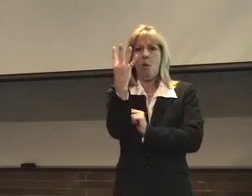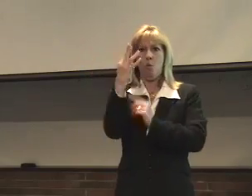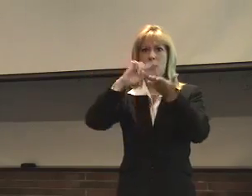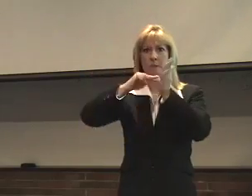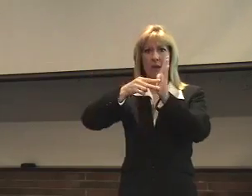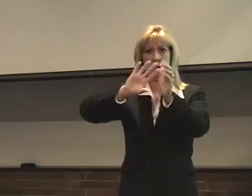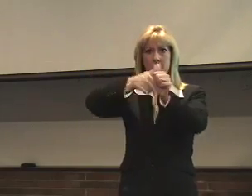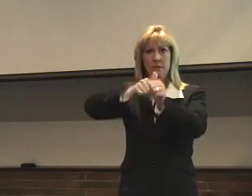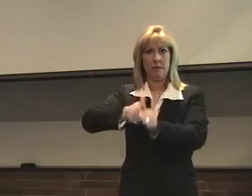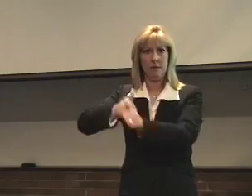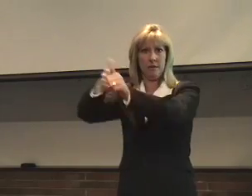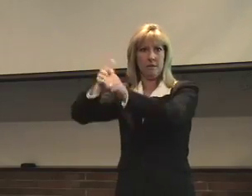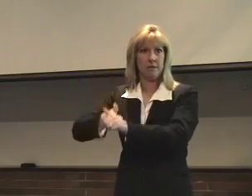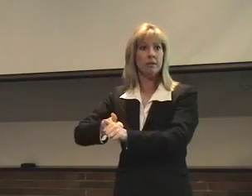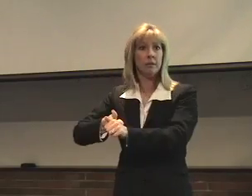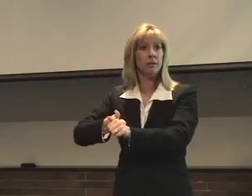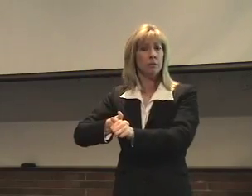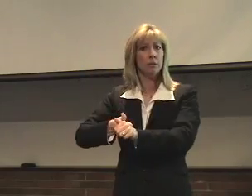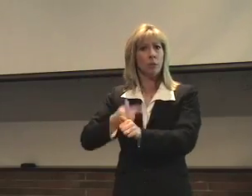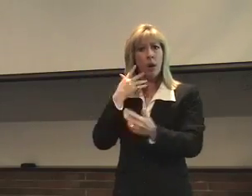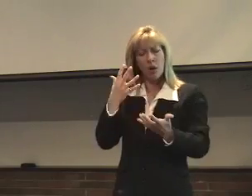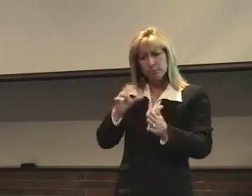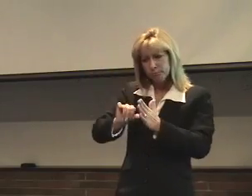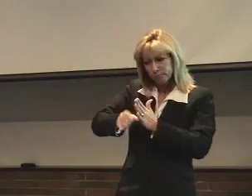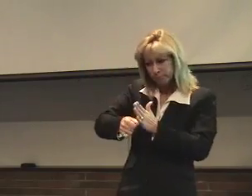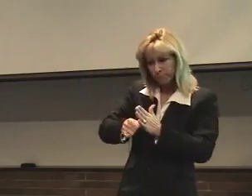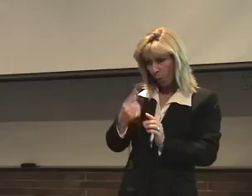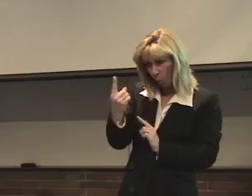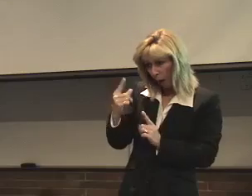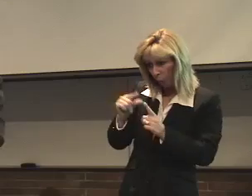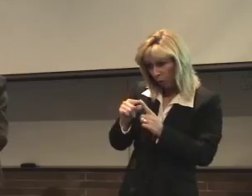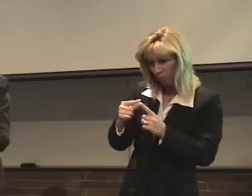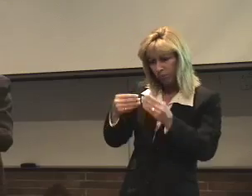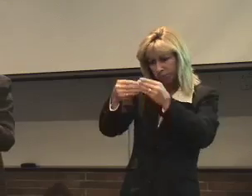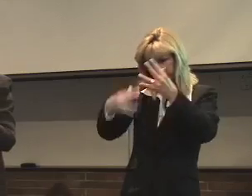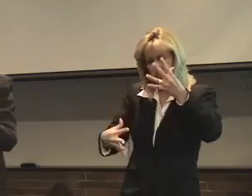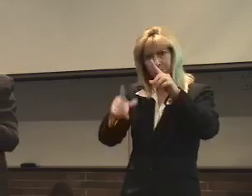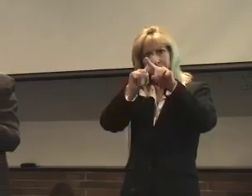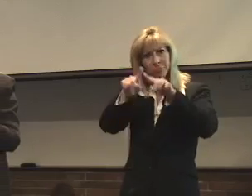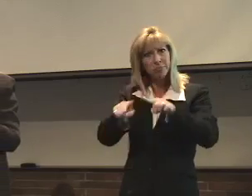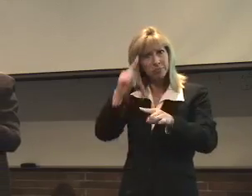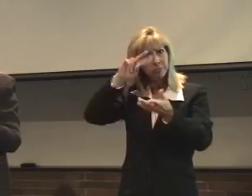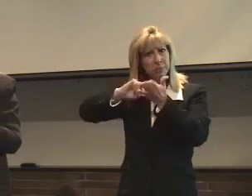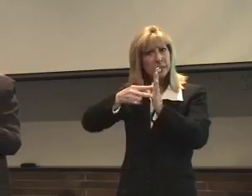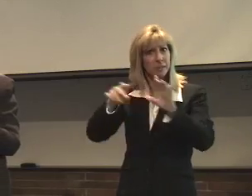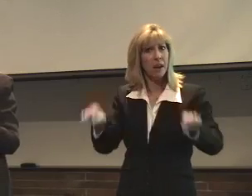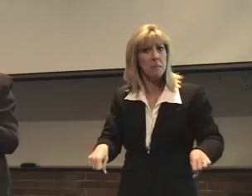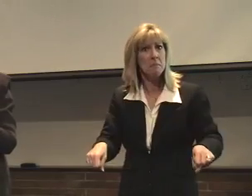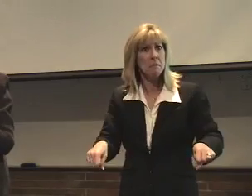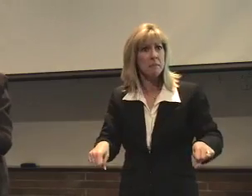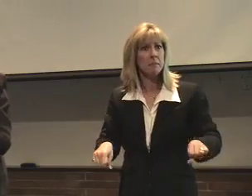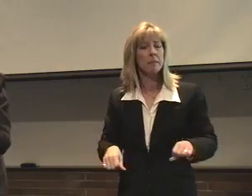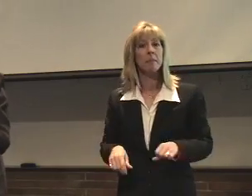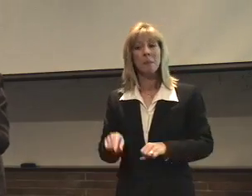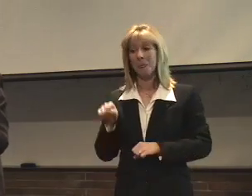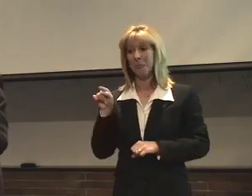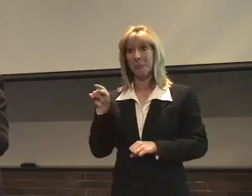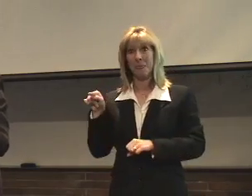there isn't just 1 word for each meaning. So this kid is now at RIT, Rochester Institute of Technology, as a